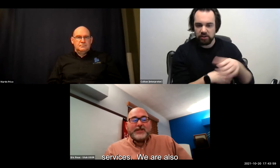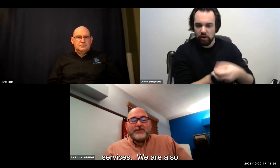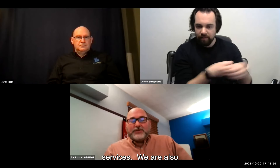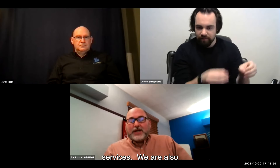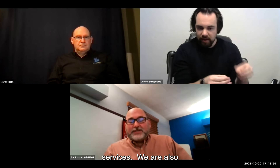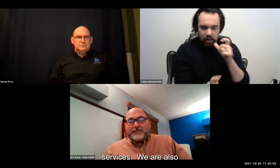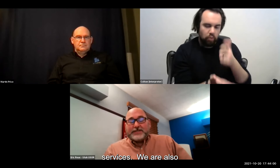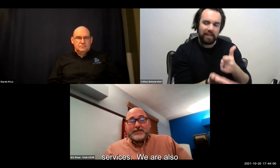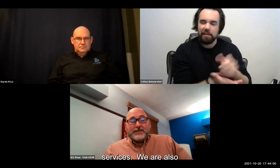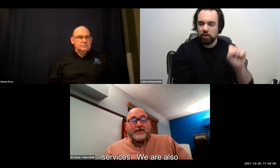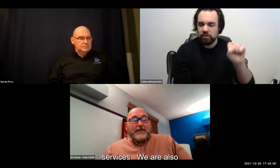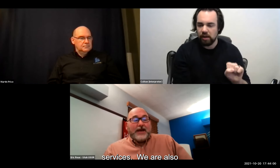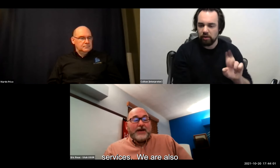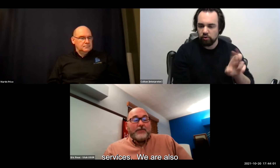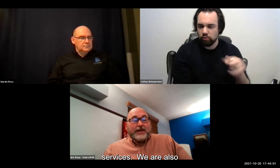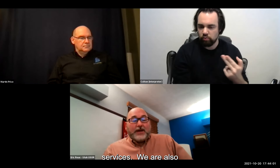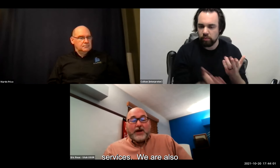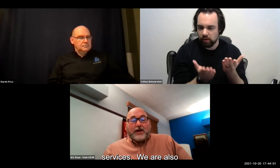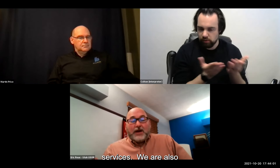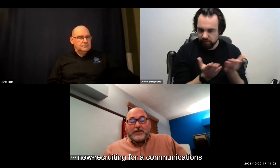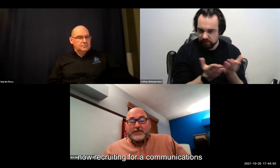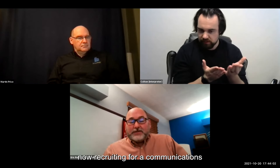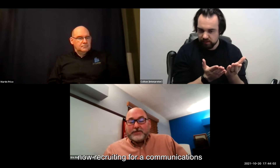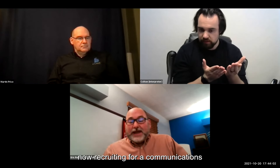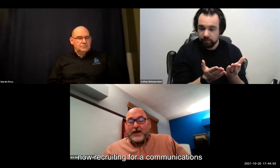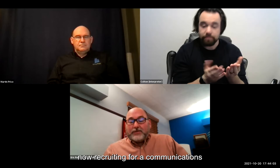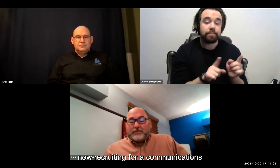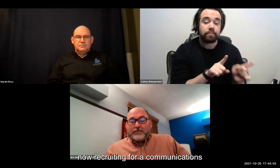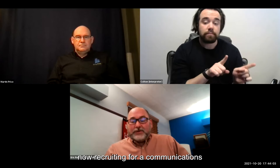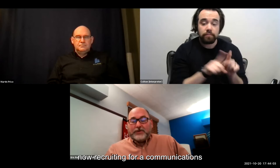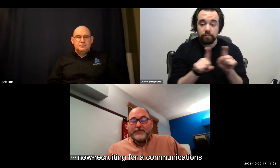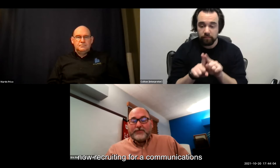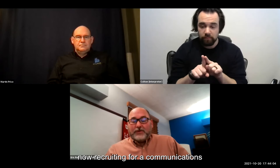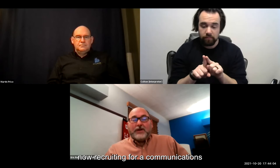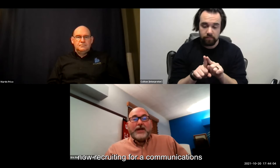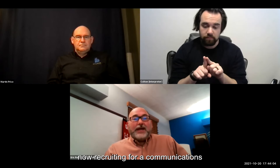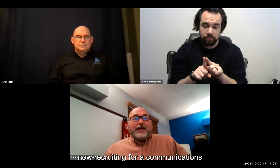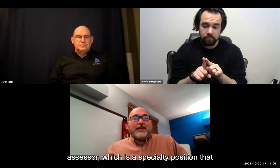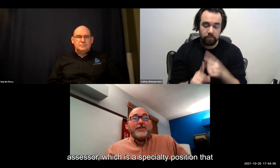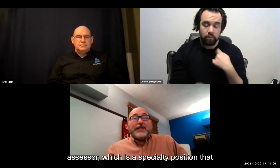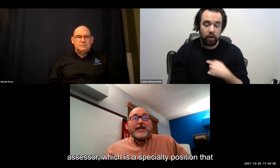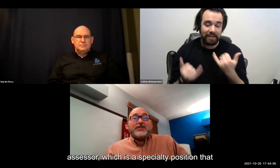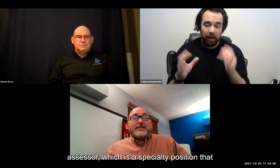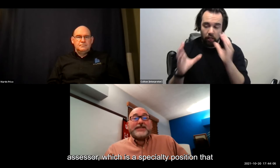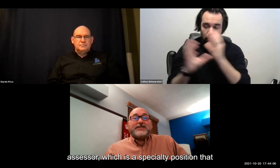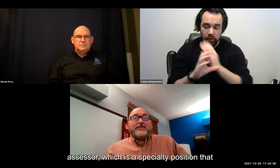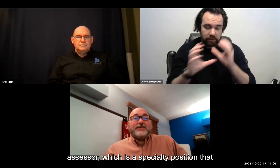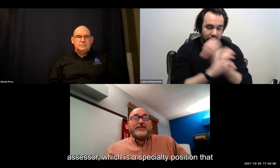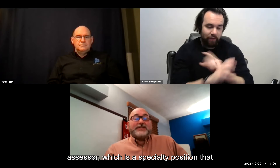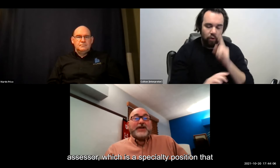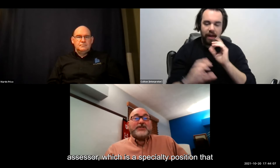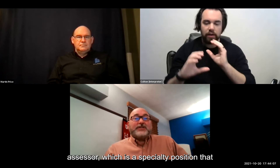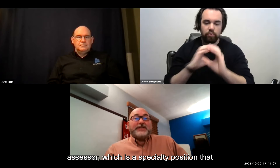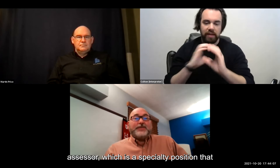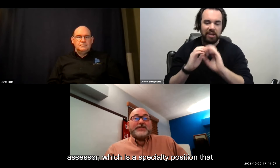our Southern Utah services. We are also now recruiting for a communications assessor, which